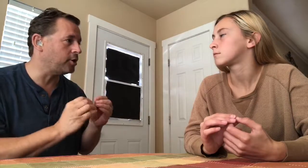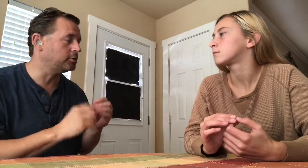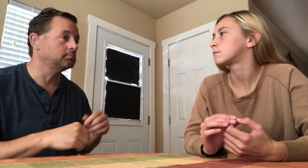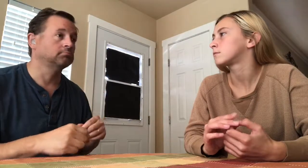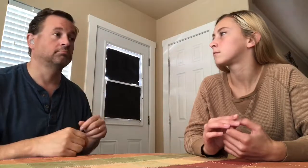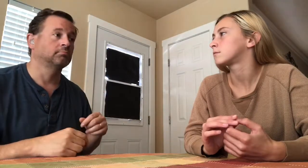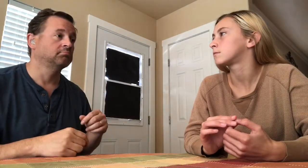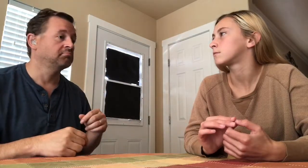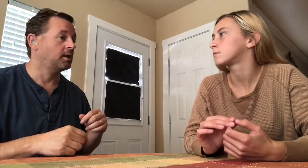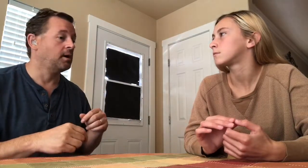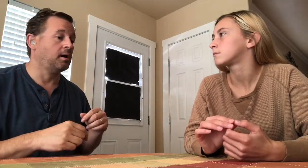repaired,